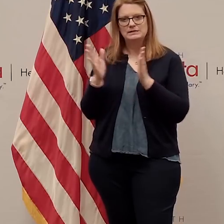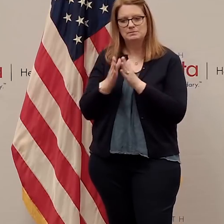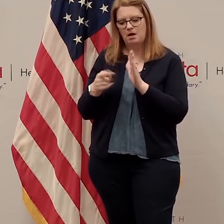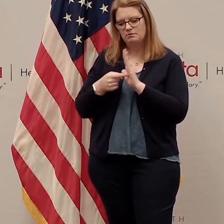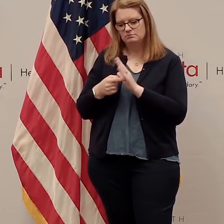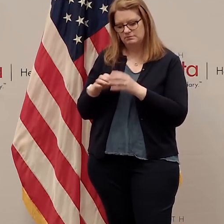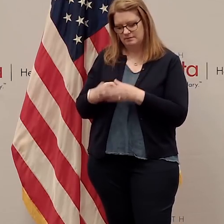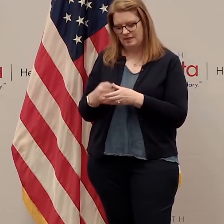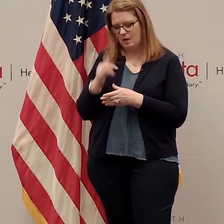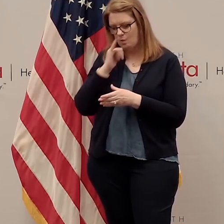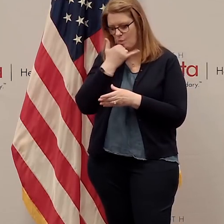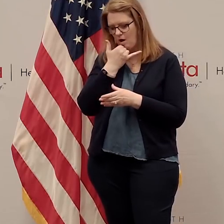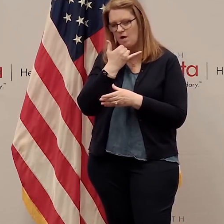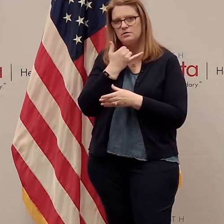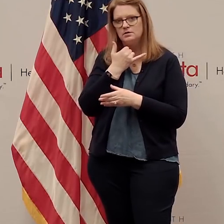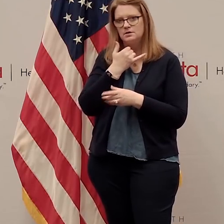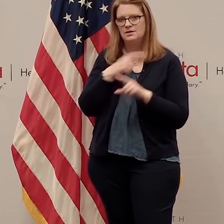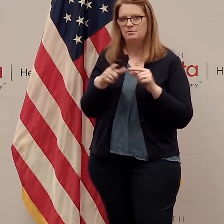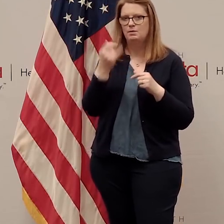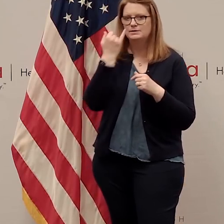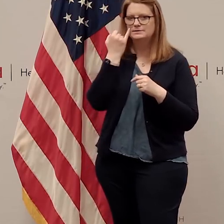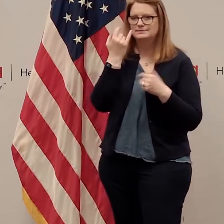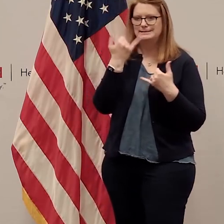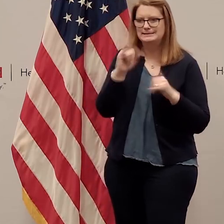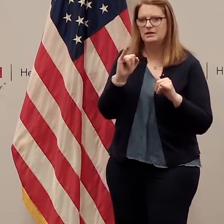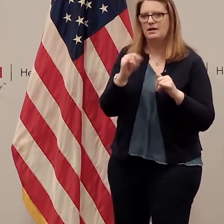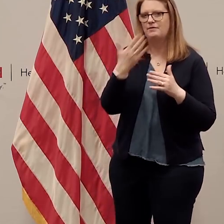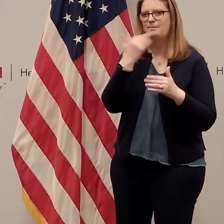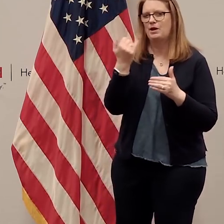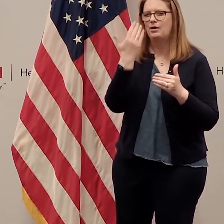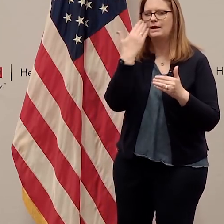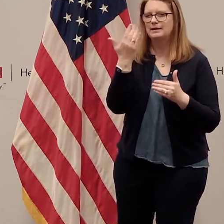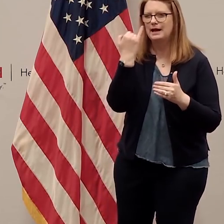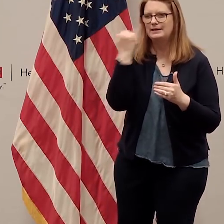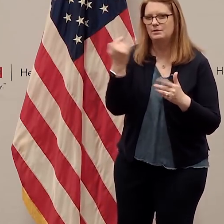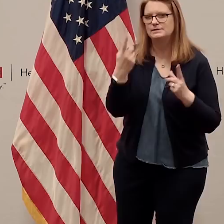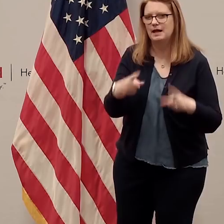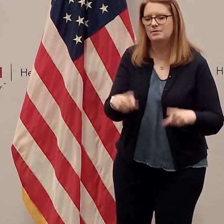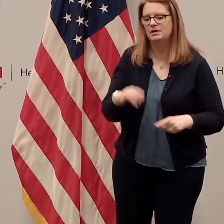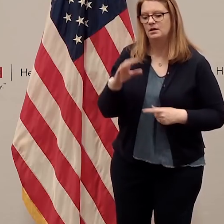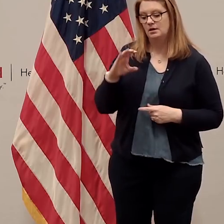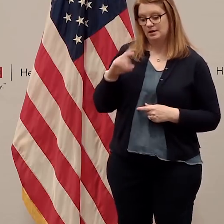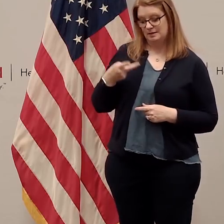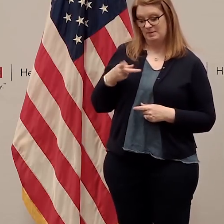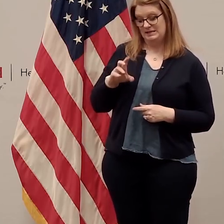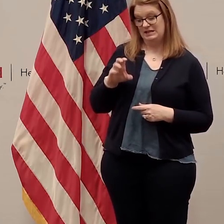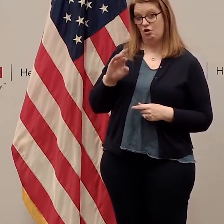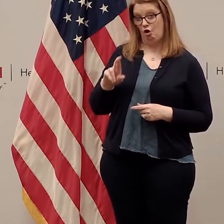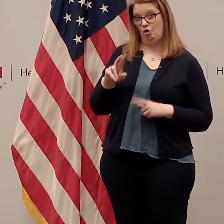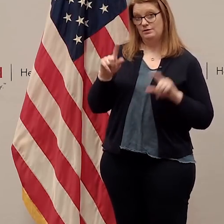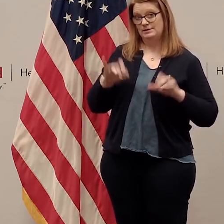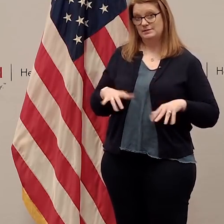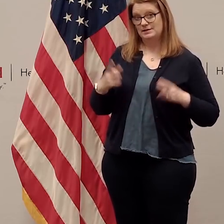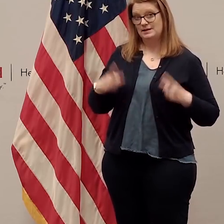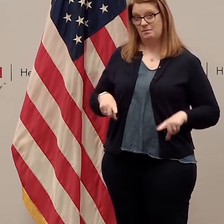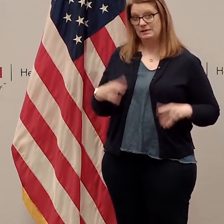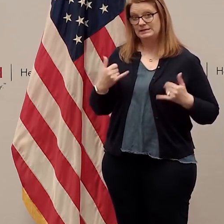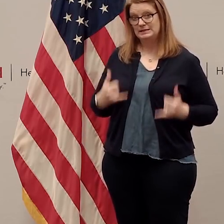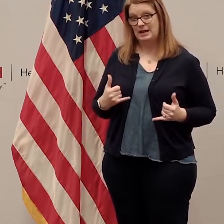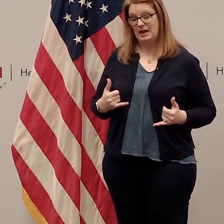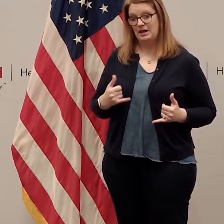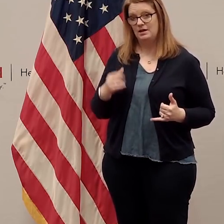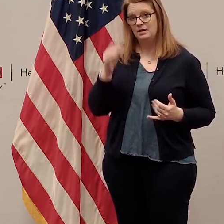the directionally correct path that we're going down. I think that we also know that the PCR tests that are being done today